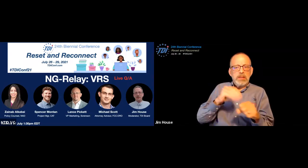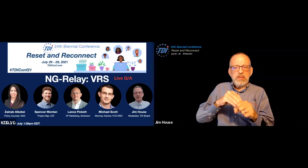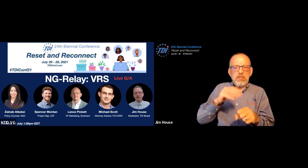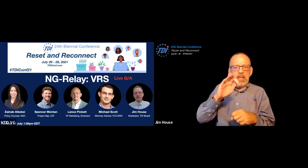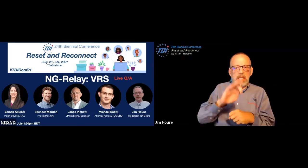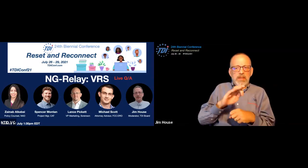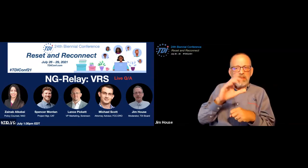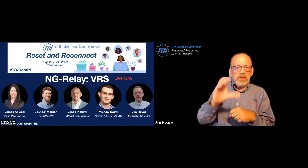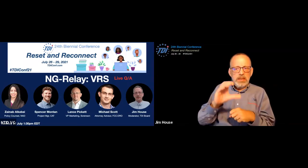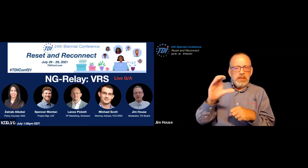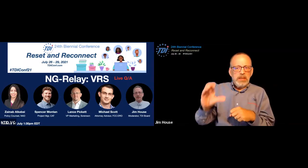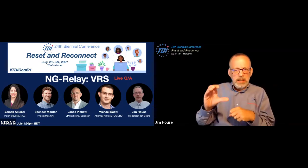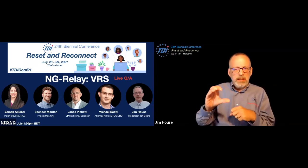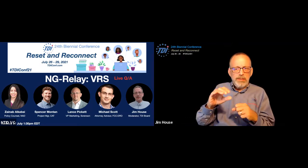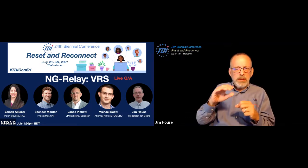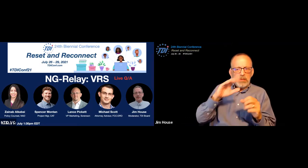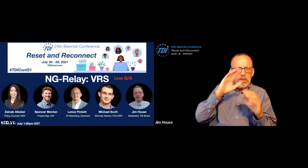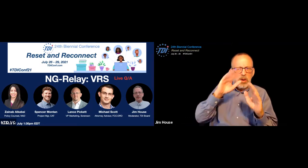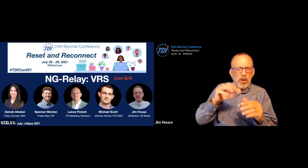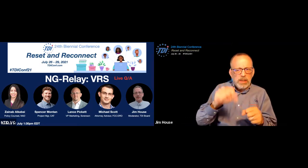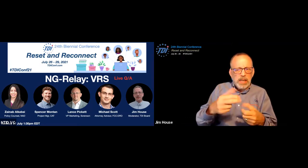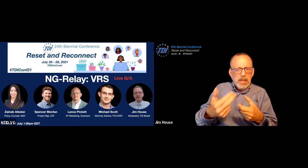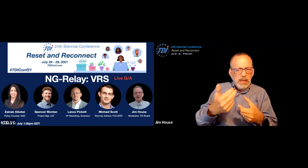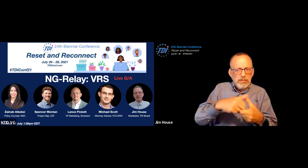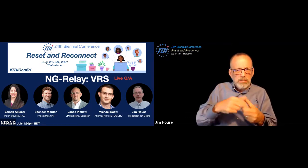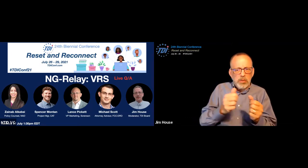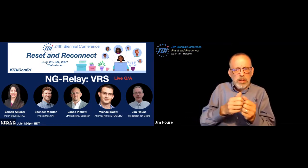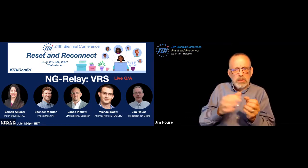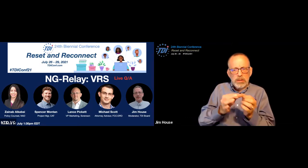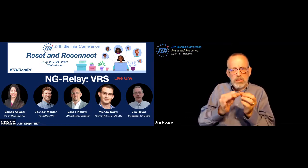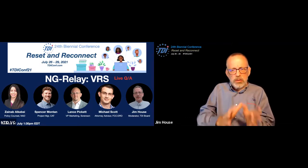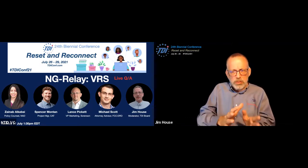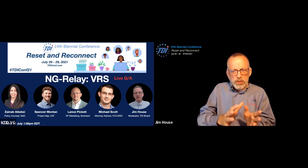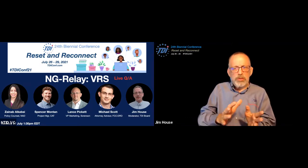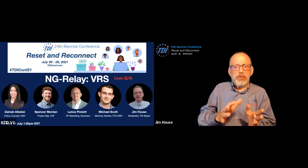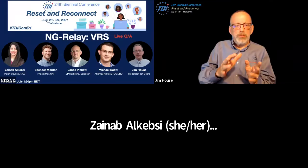Office and at the FCC. I hope you can